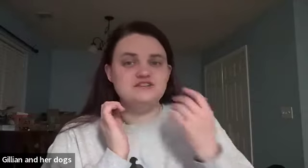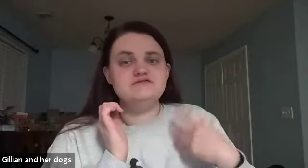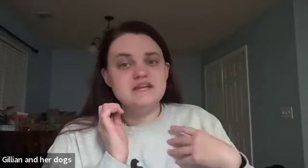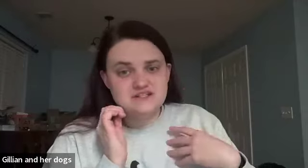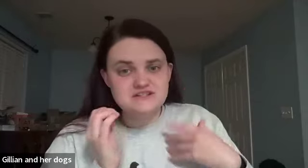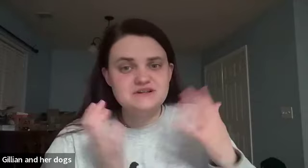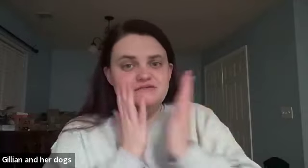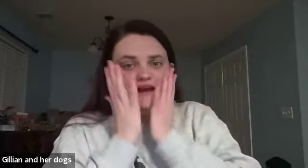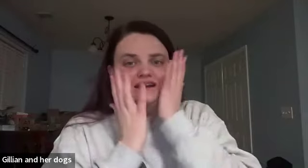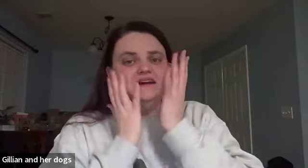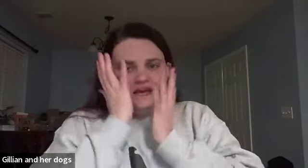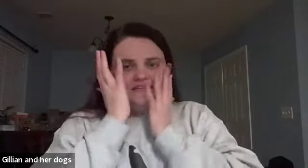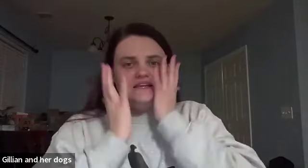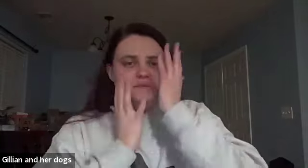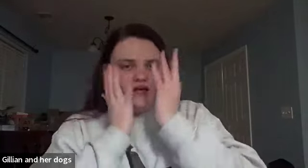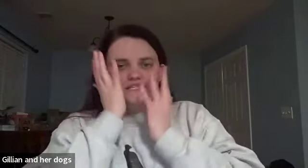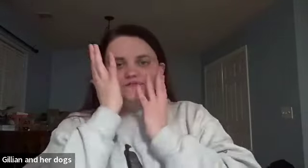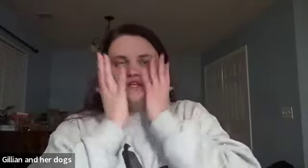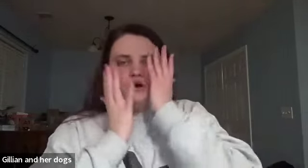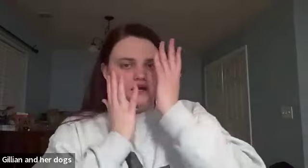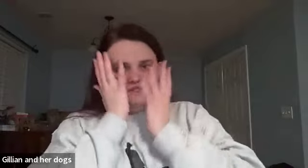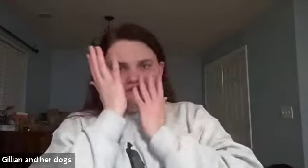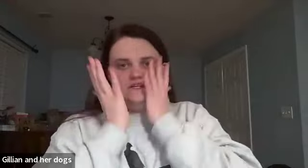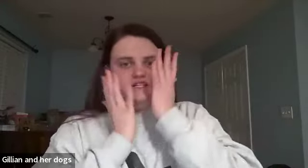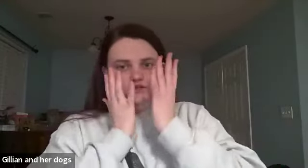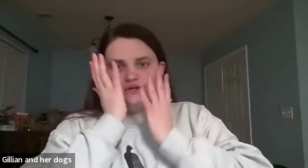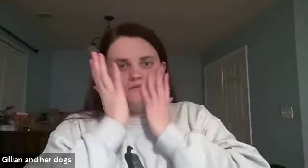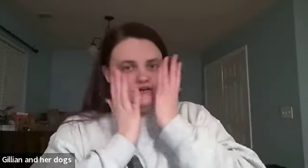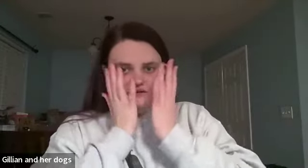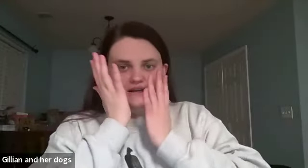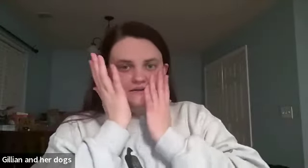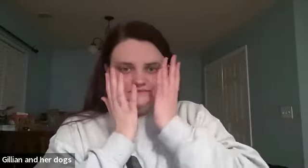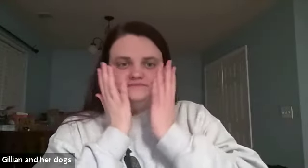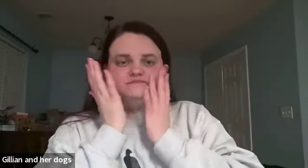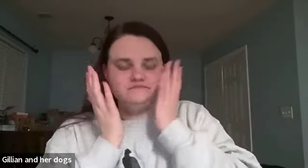and your face turns really red, it's like the blood is flowing up to your face because you're so embarrassed right now.